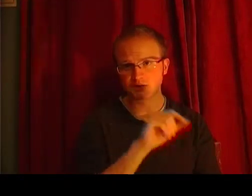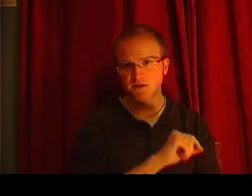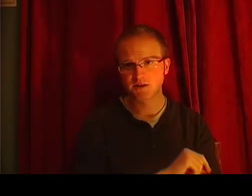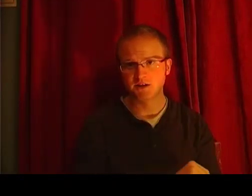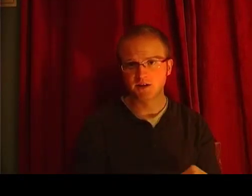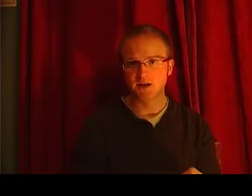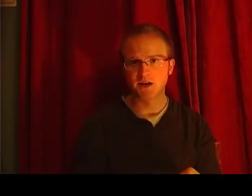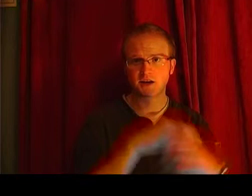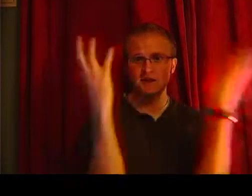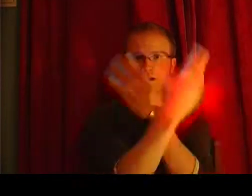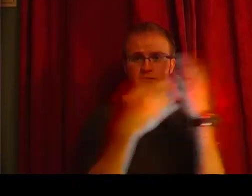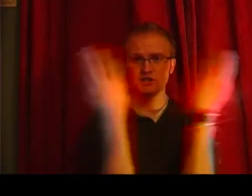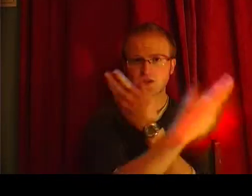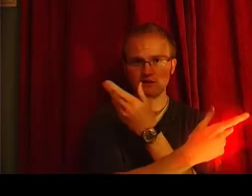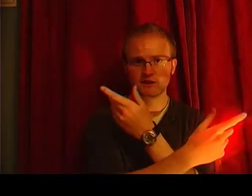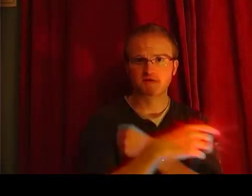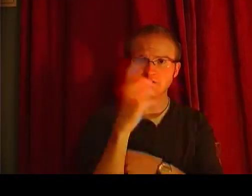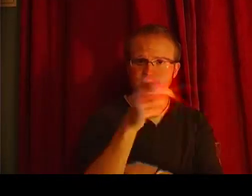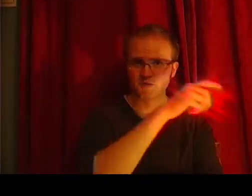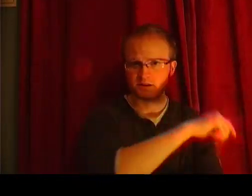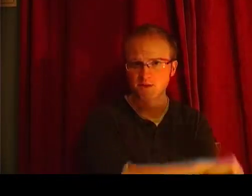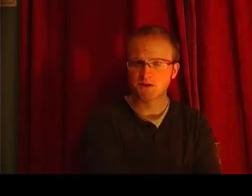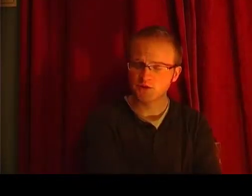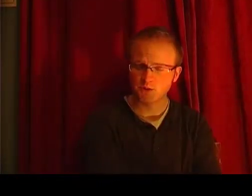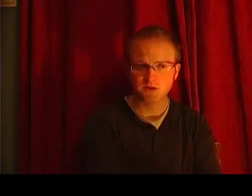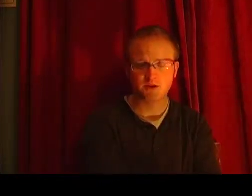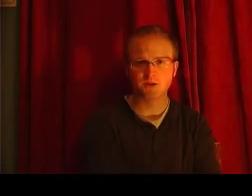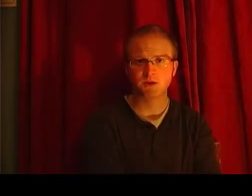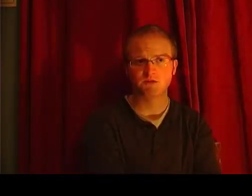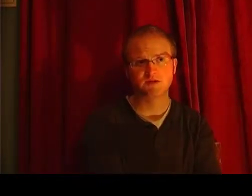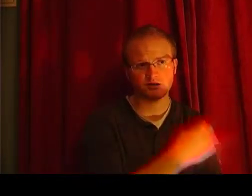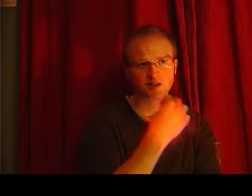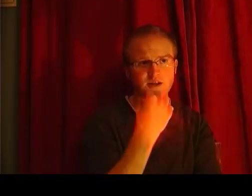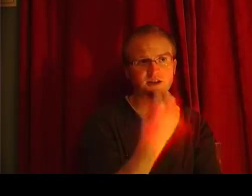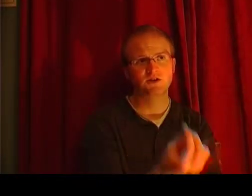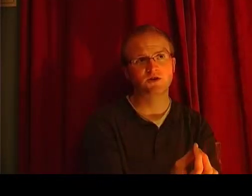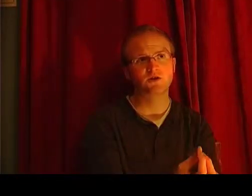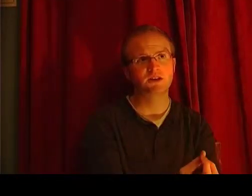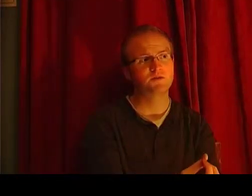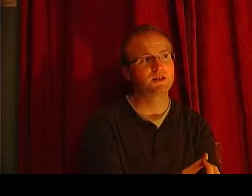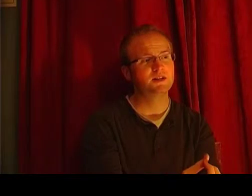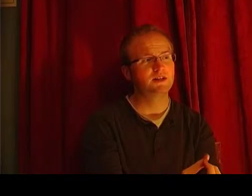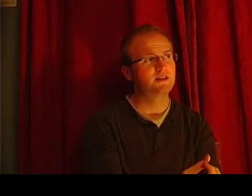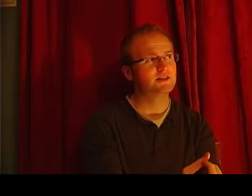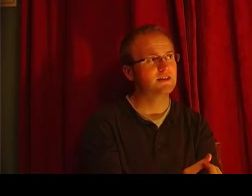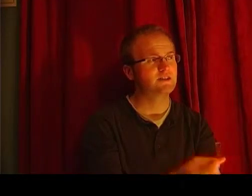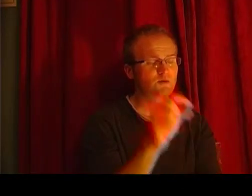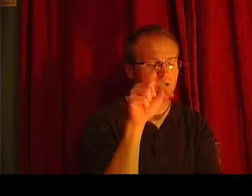disappear. Like a magician, I've got Darren Brown's book, not quite read it all the way through, so not got those NLP tactics quite